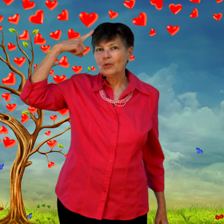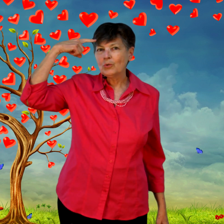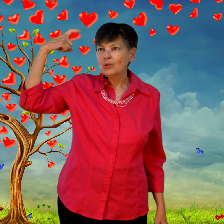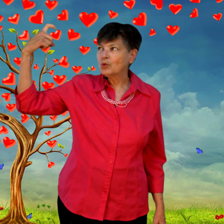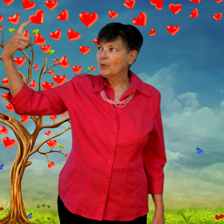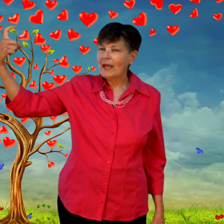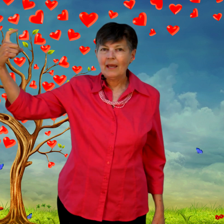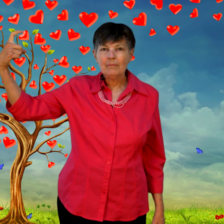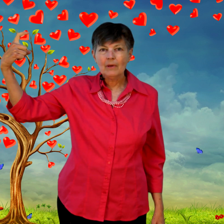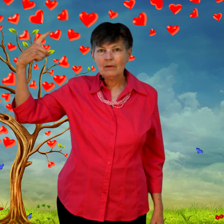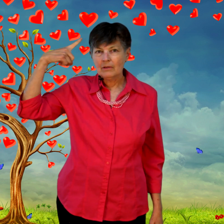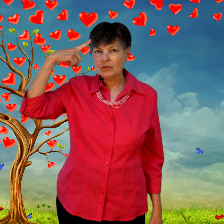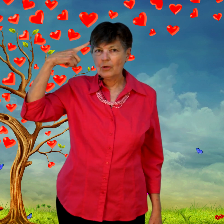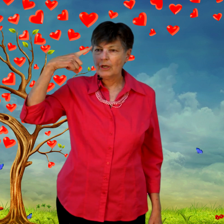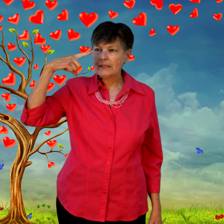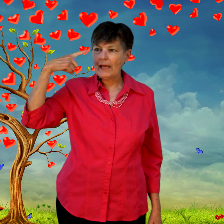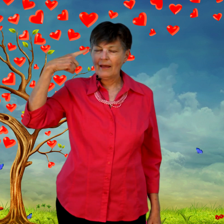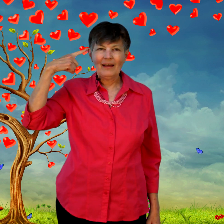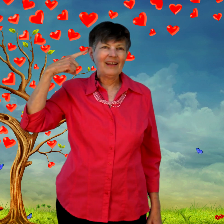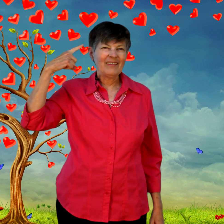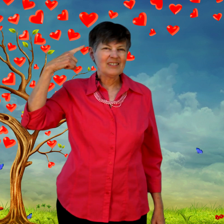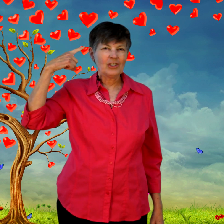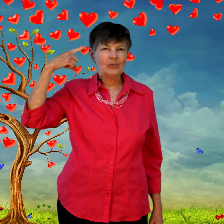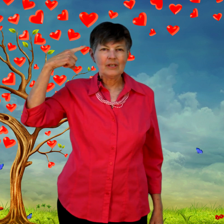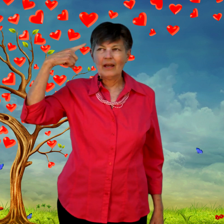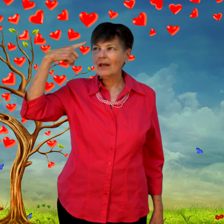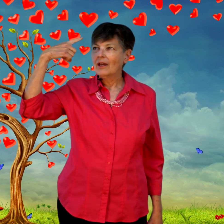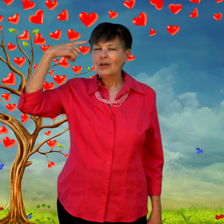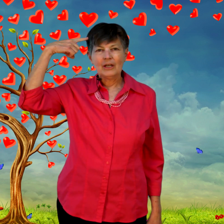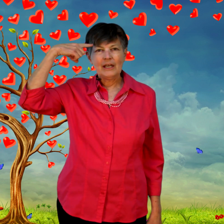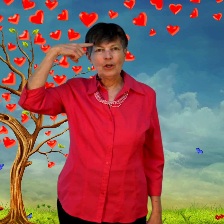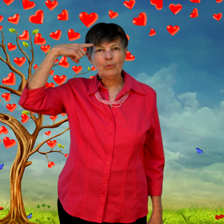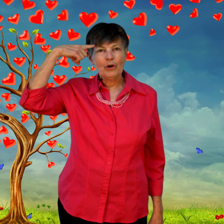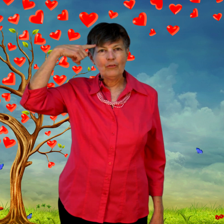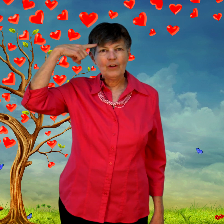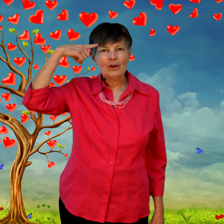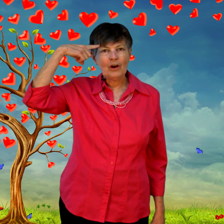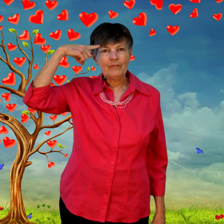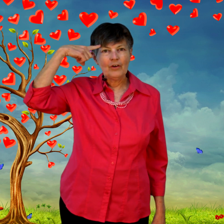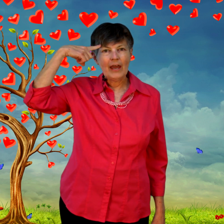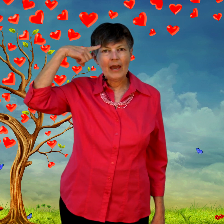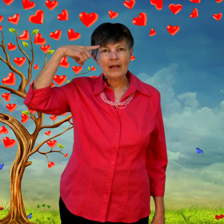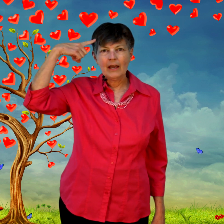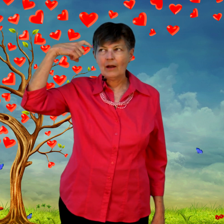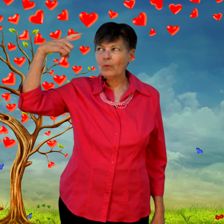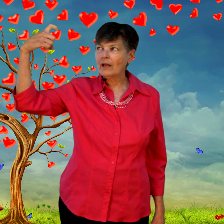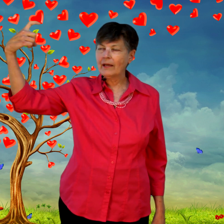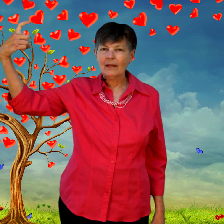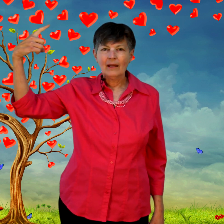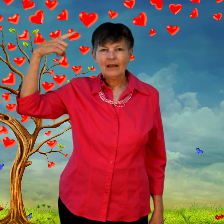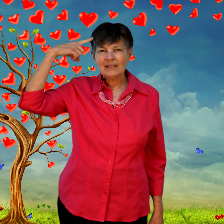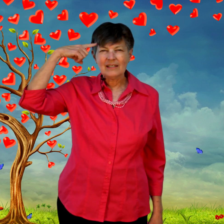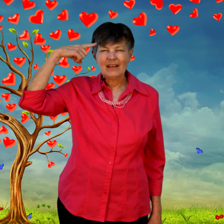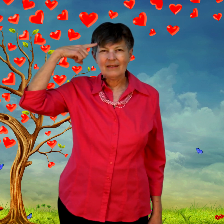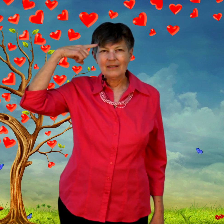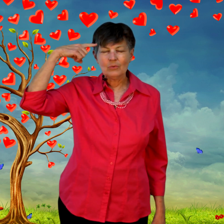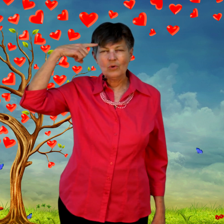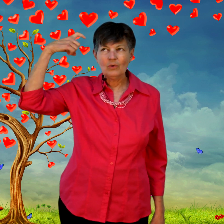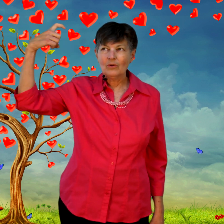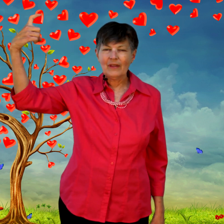to dream. So you can take, I like this, a cute sign. You're going to take your pointer finger off your head and kind of wiggle it because it's like this woo thing